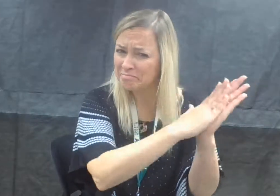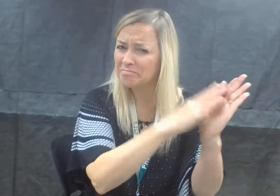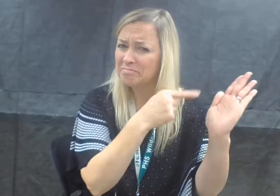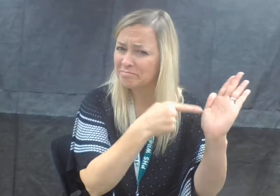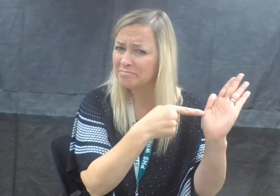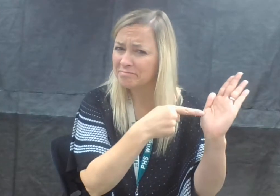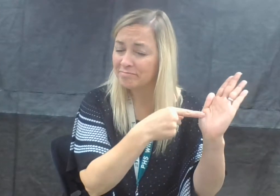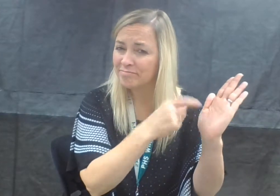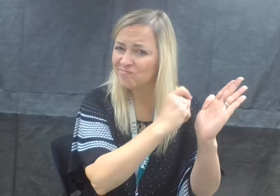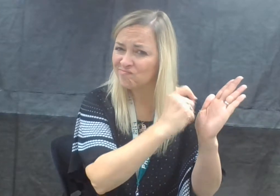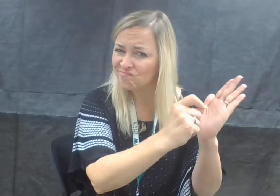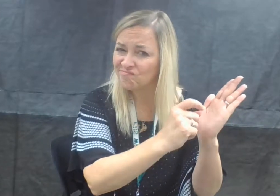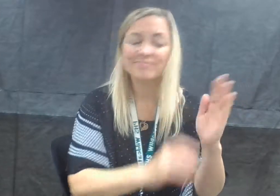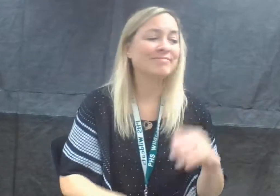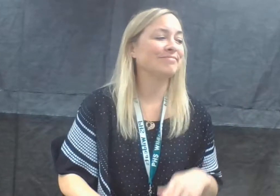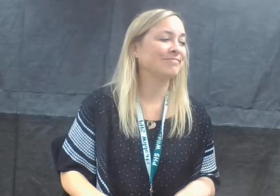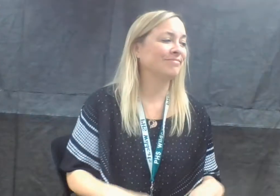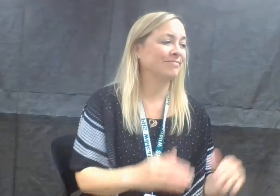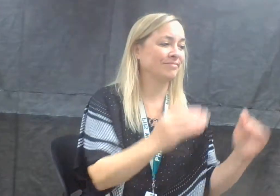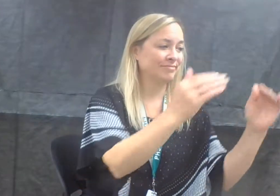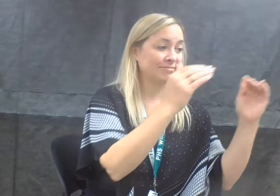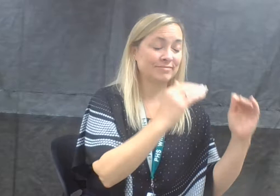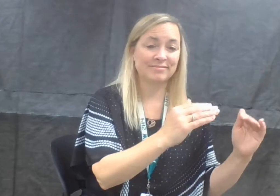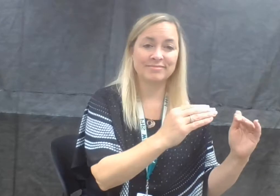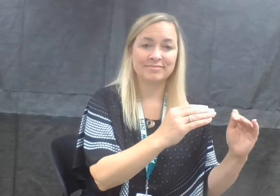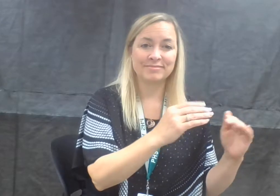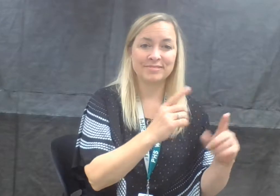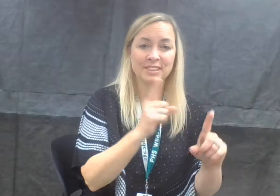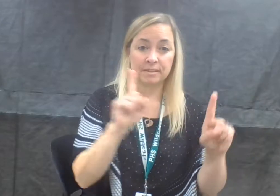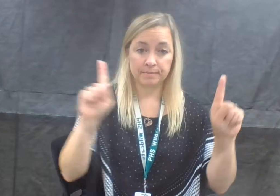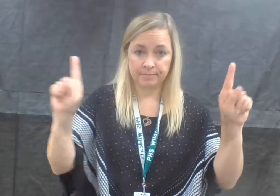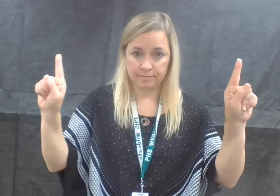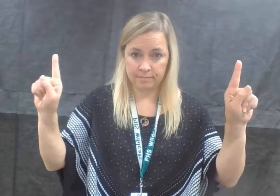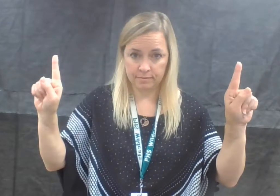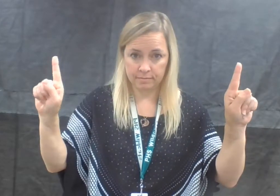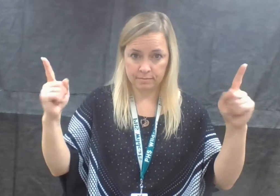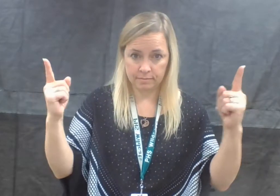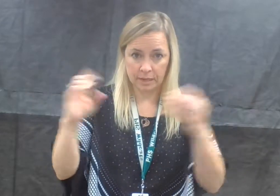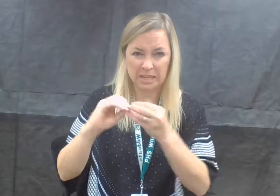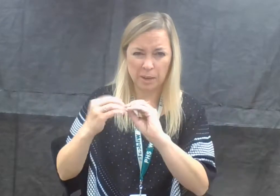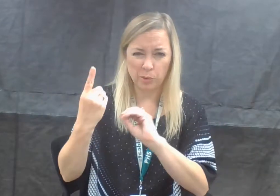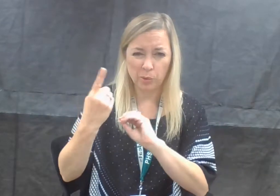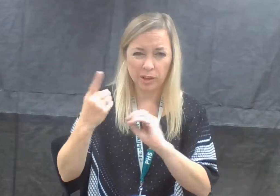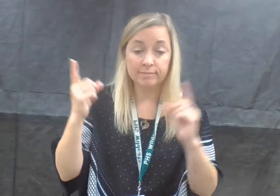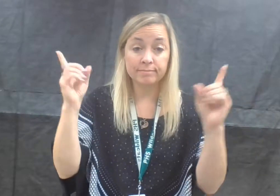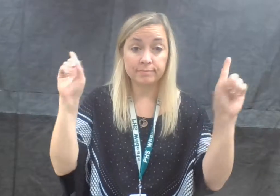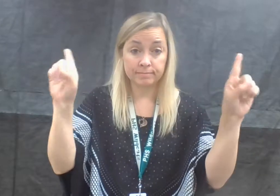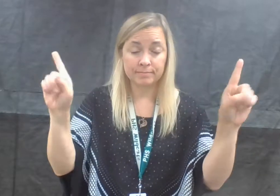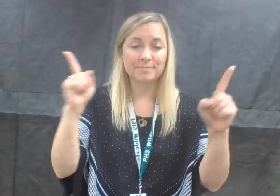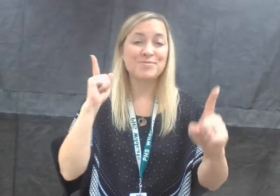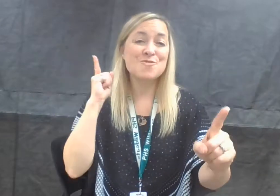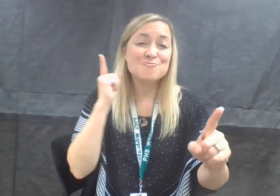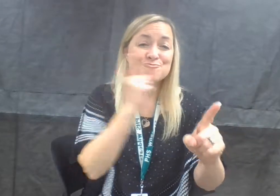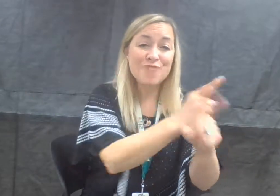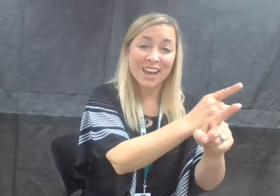Now, how do I say my friends go to the beach every summer? Go. They go. This letter goes to the world.